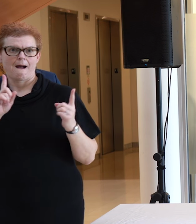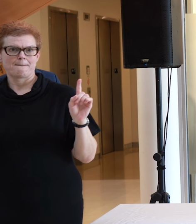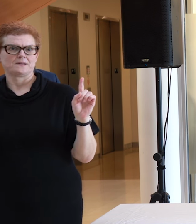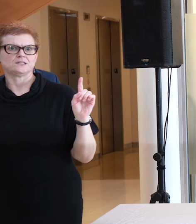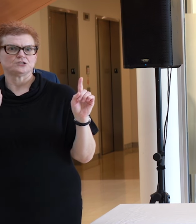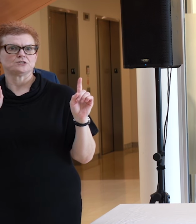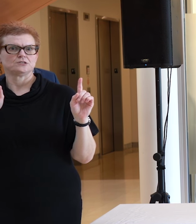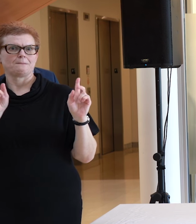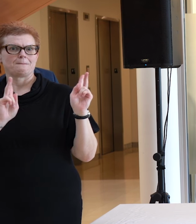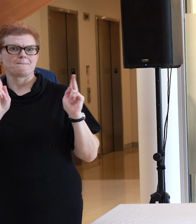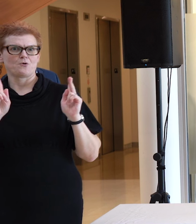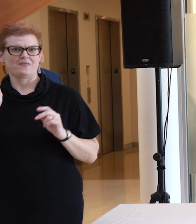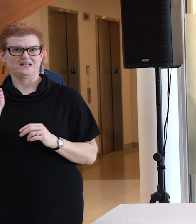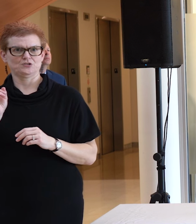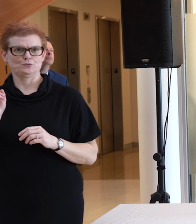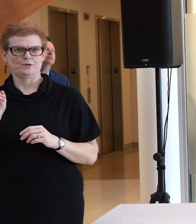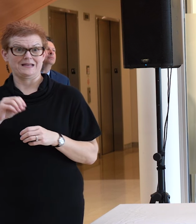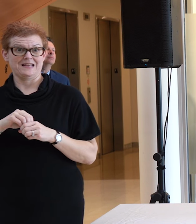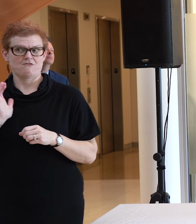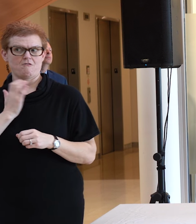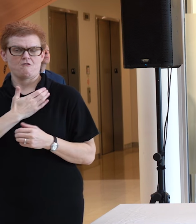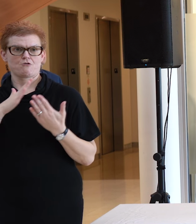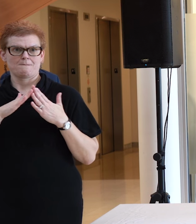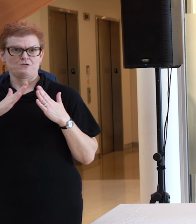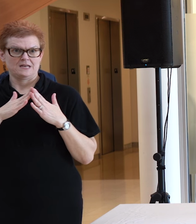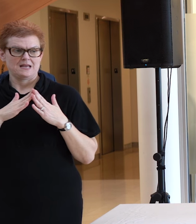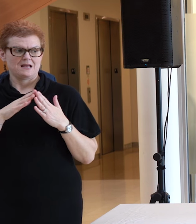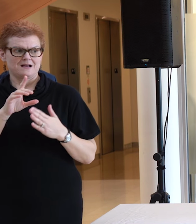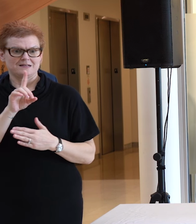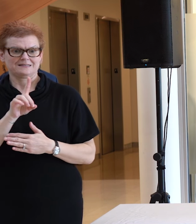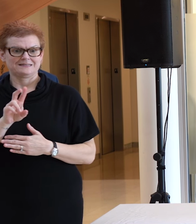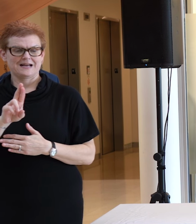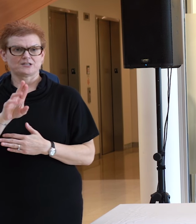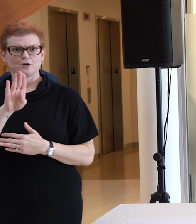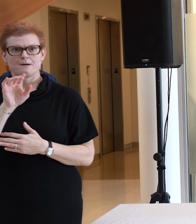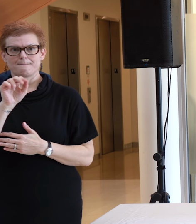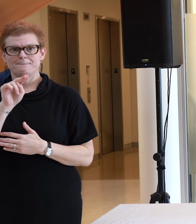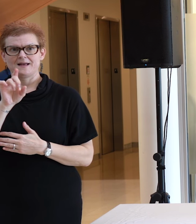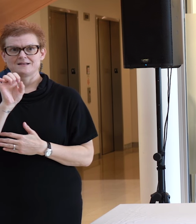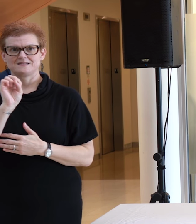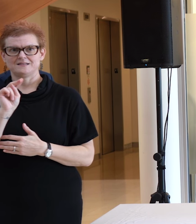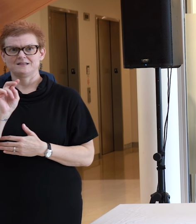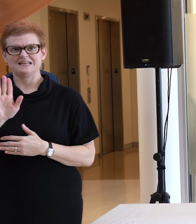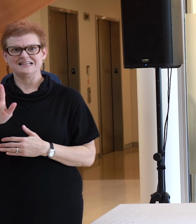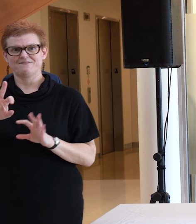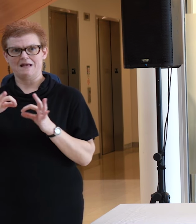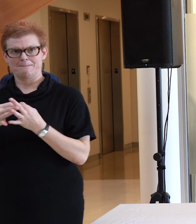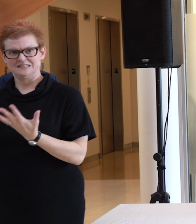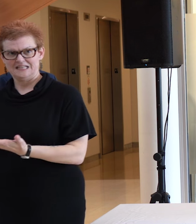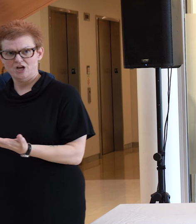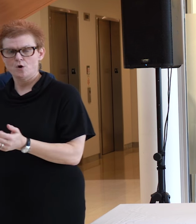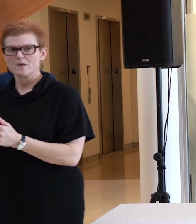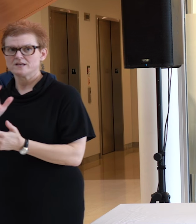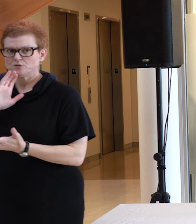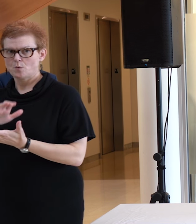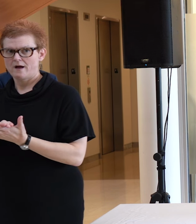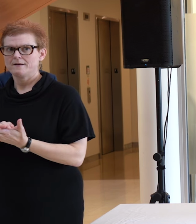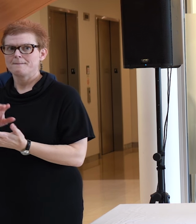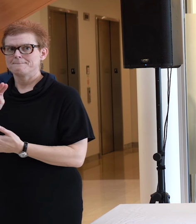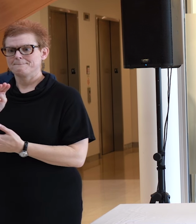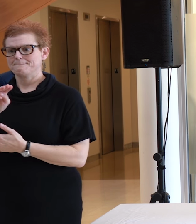individuals in the history of our community. And I know Dr. Banton's family is here today, along with his wife, Dr.